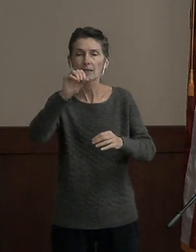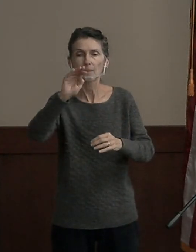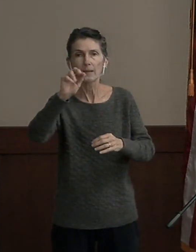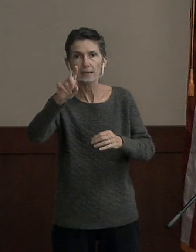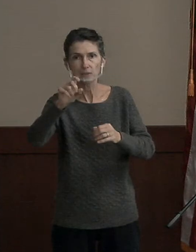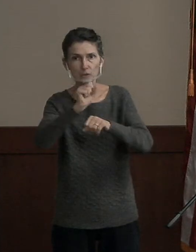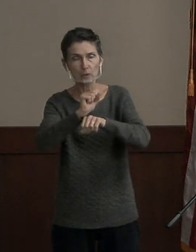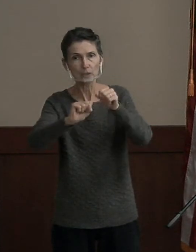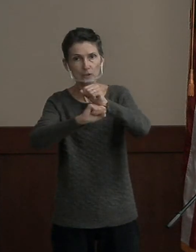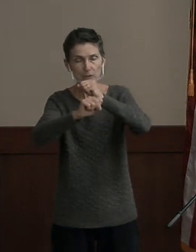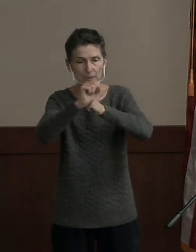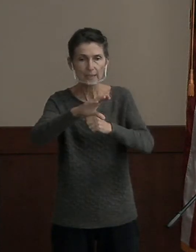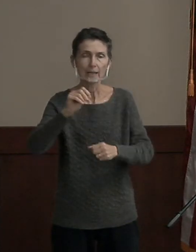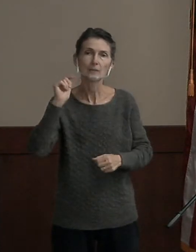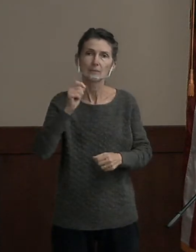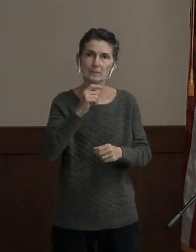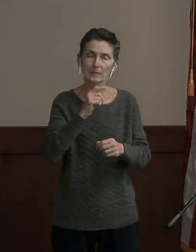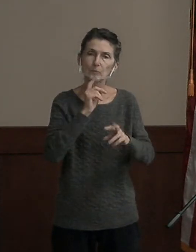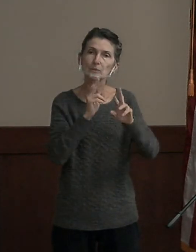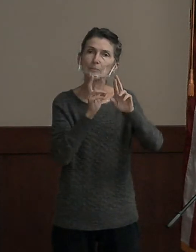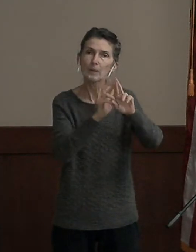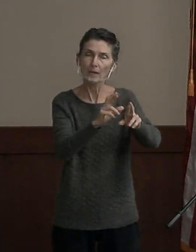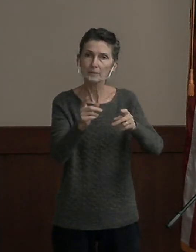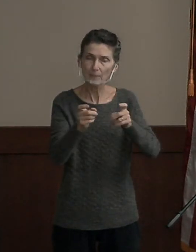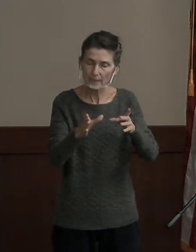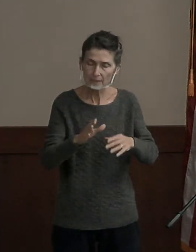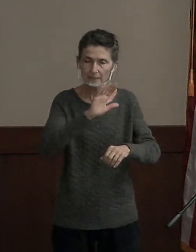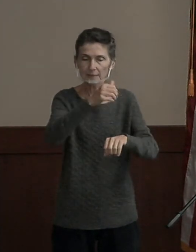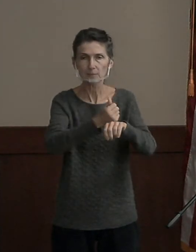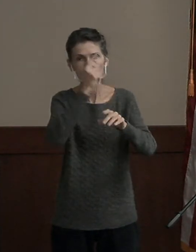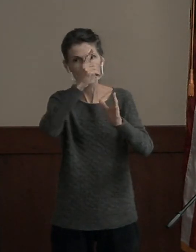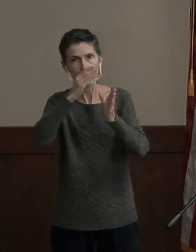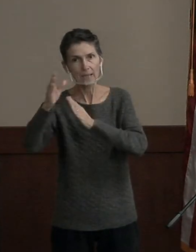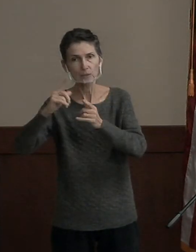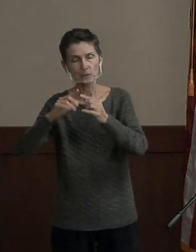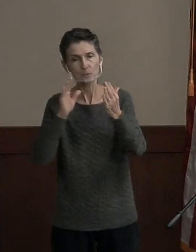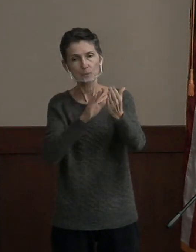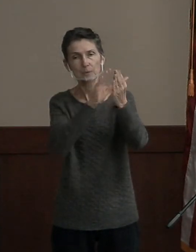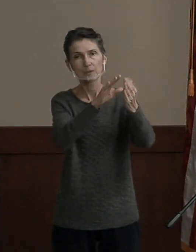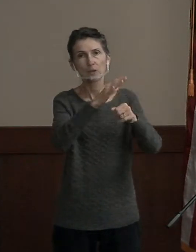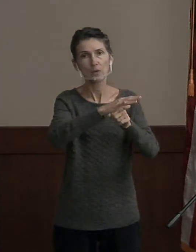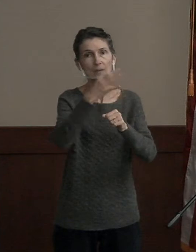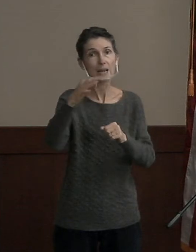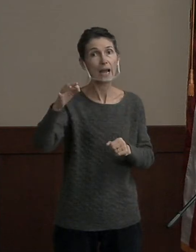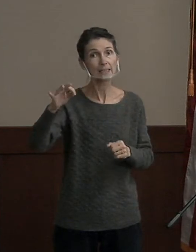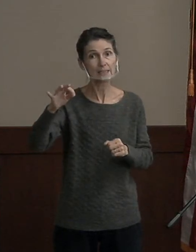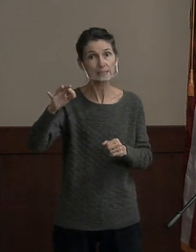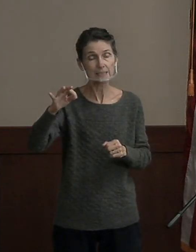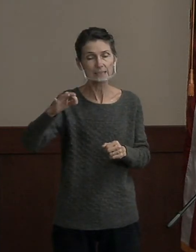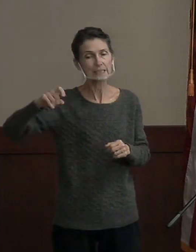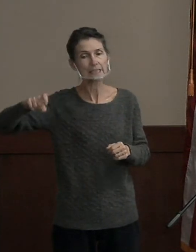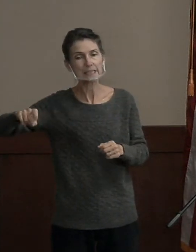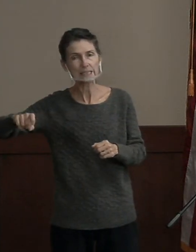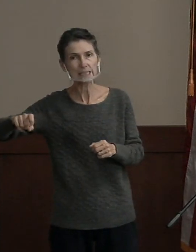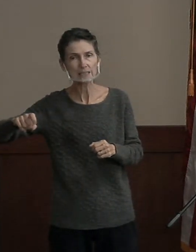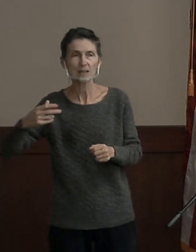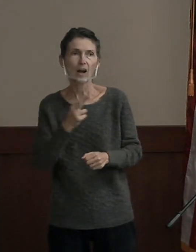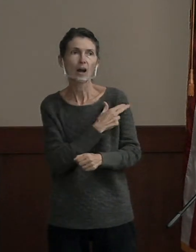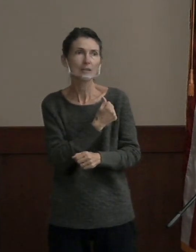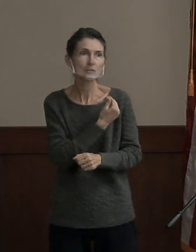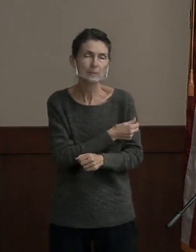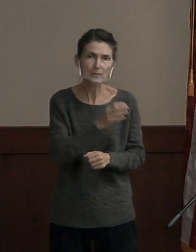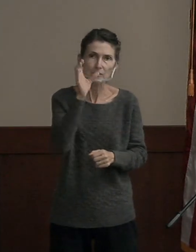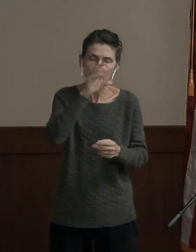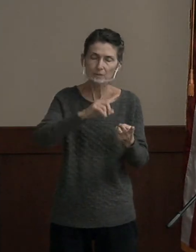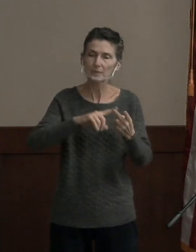and efficient response management, establishing plans to address COVID-19 related needs, namely hospital